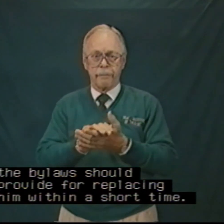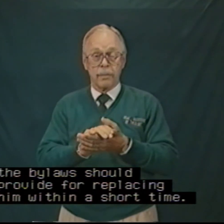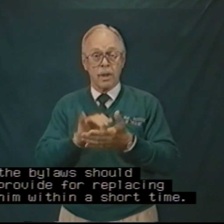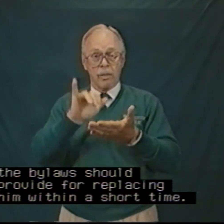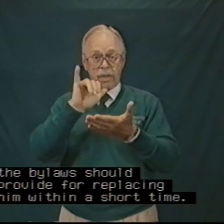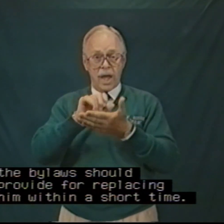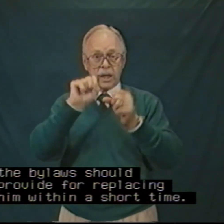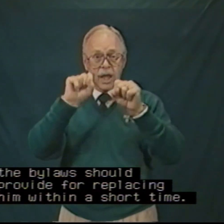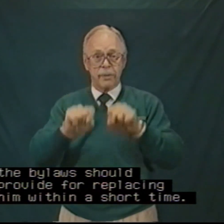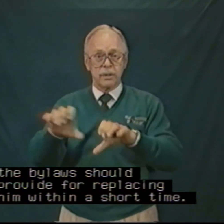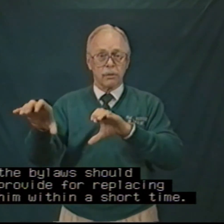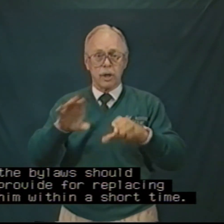election by voters.